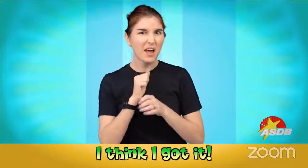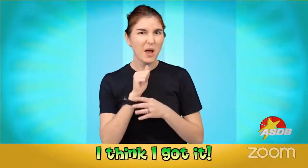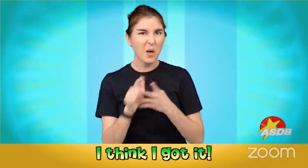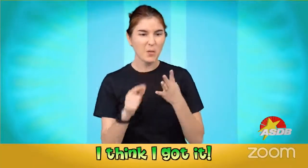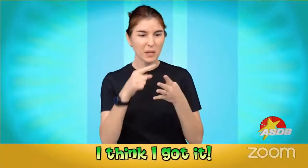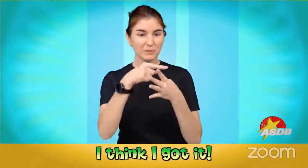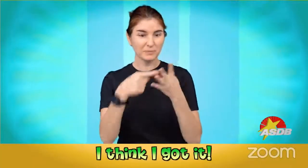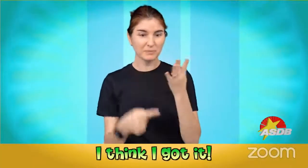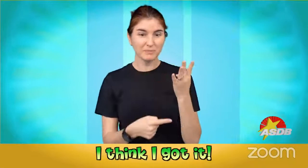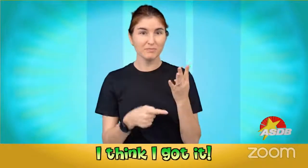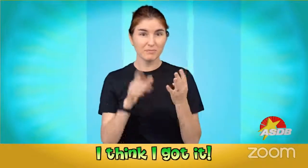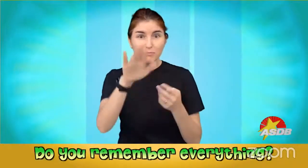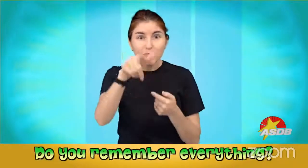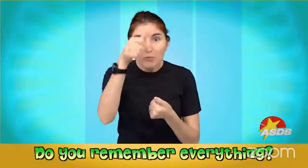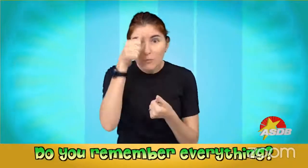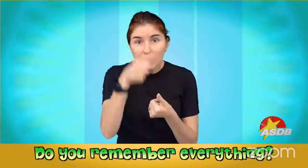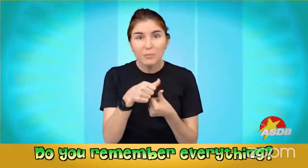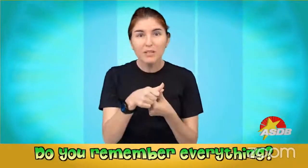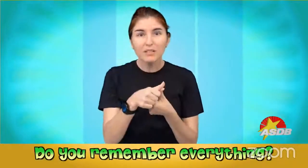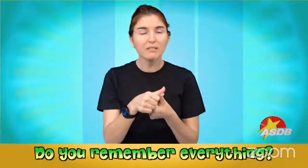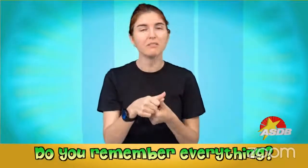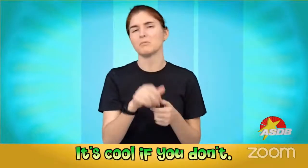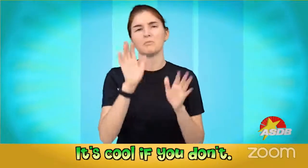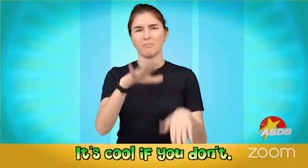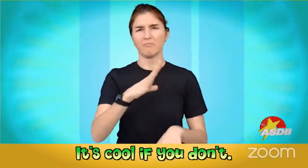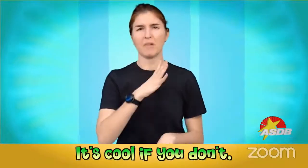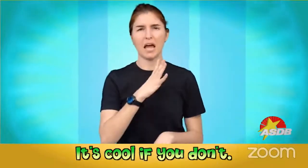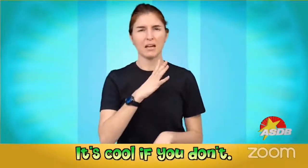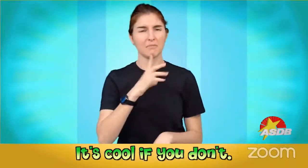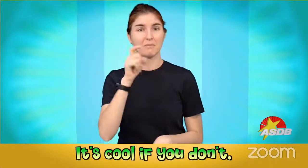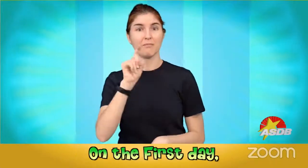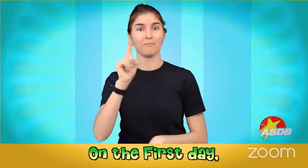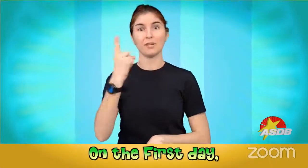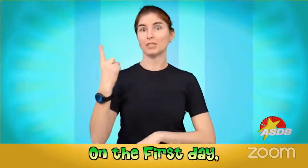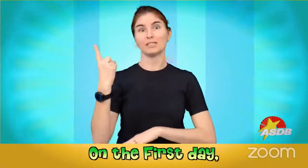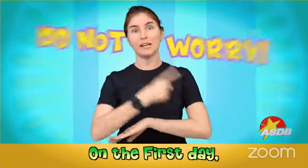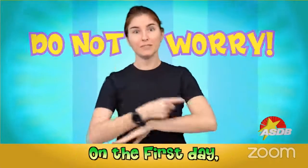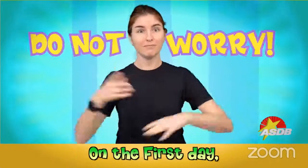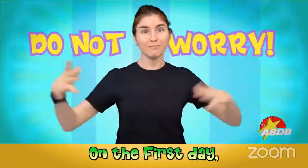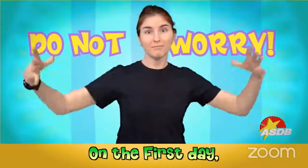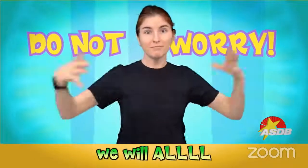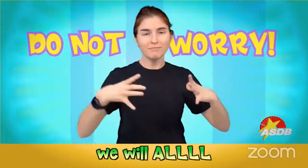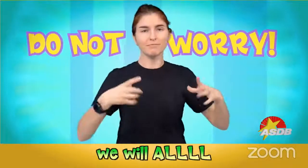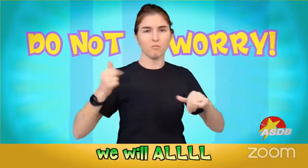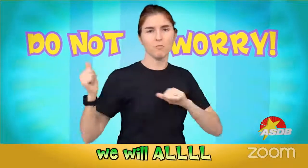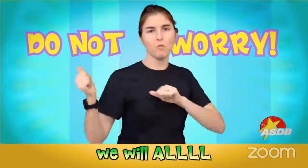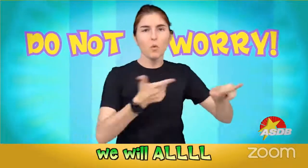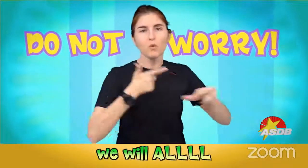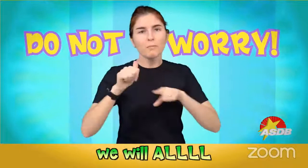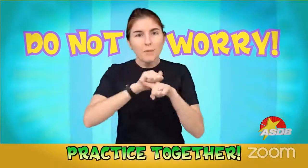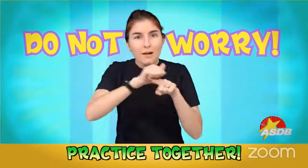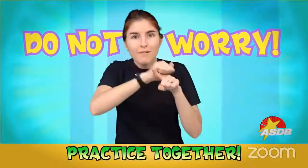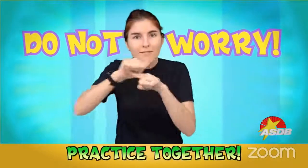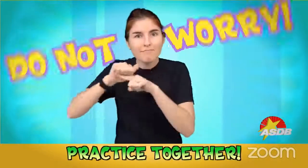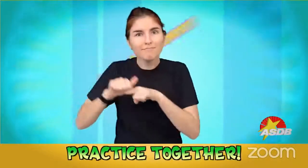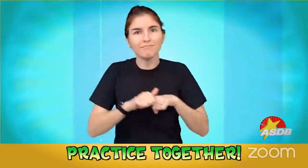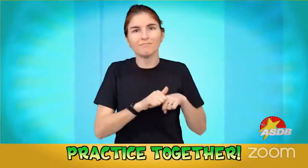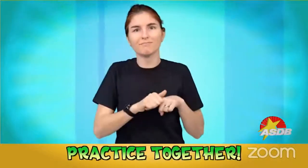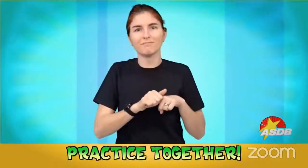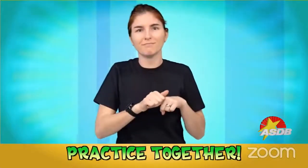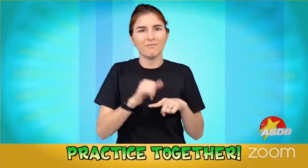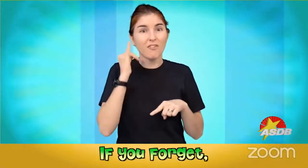I think I got it. Do you remember everything? It's cool if you don't. On the first day, we will all practice